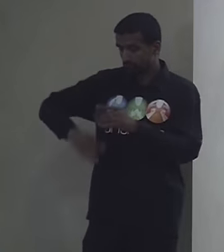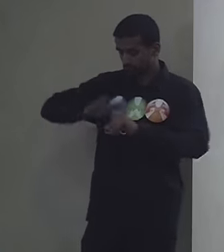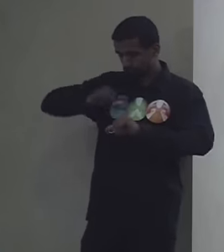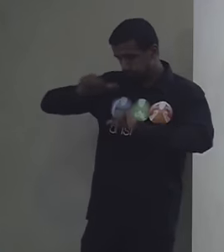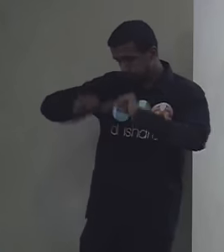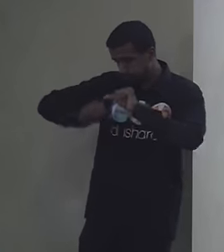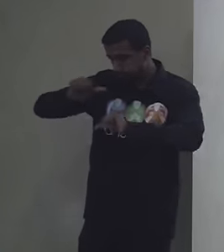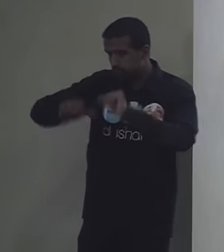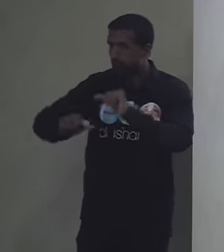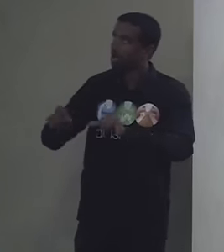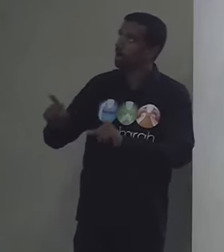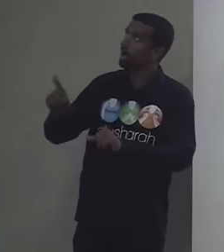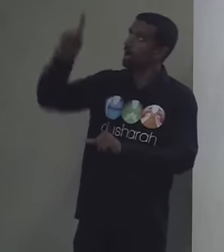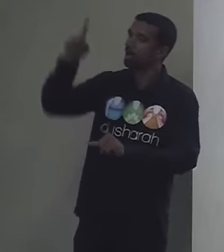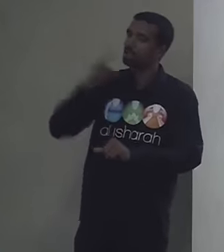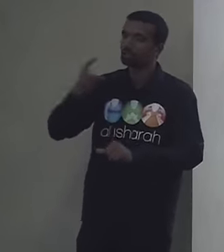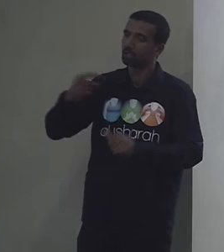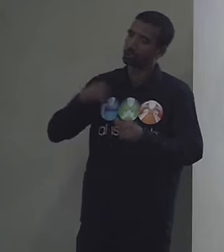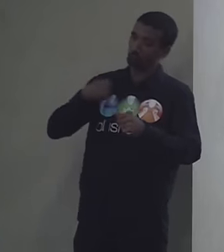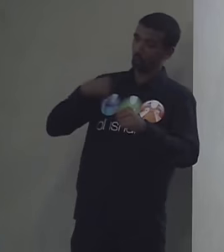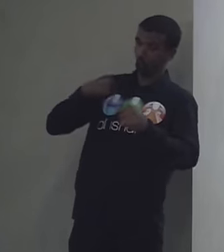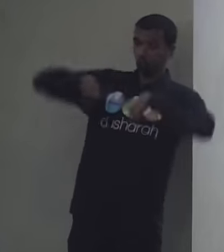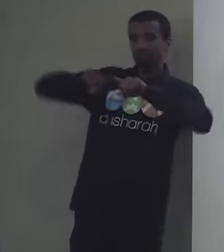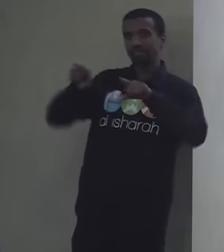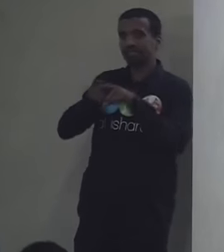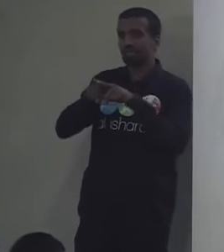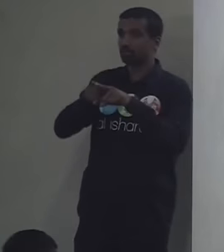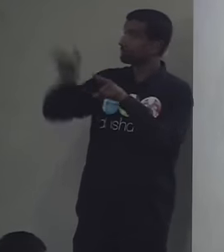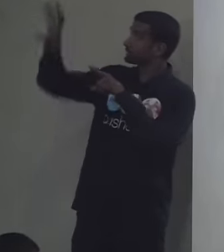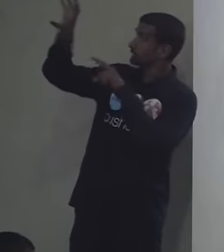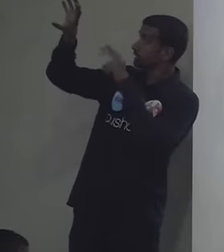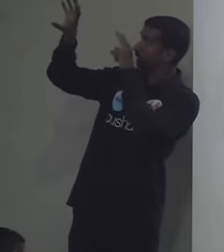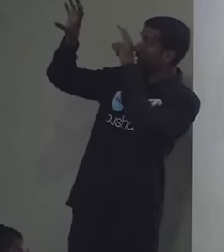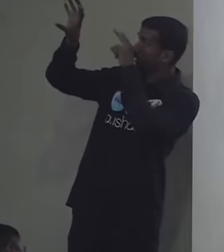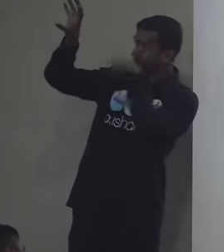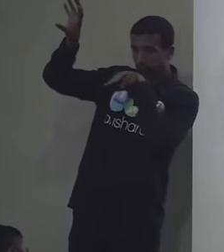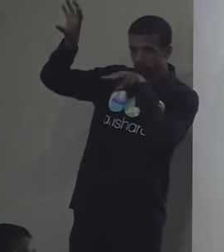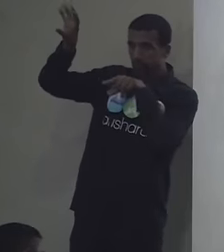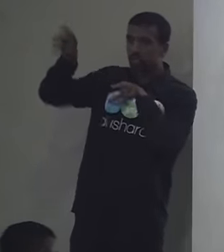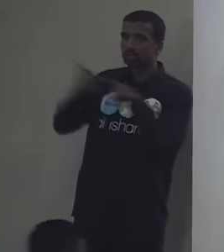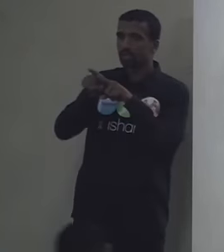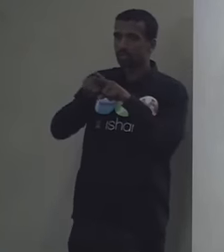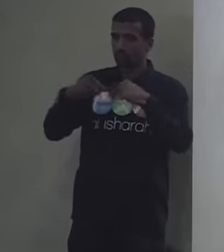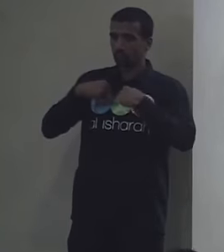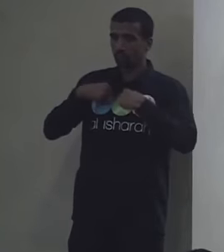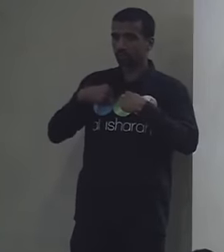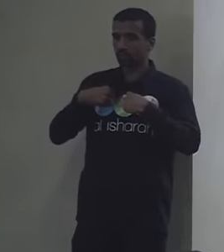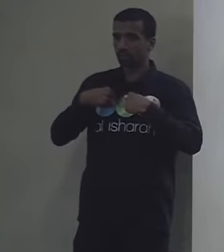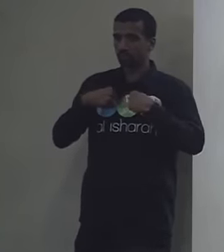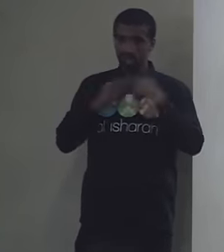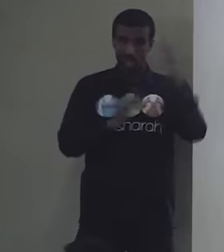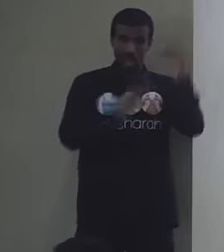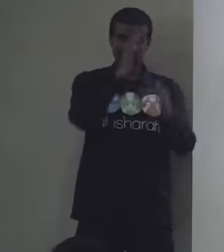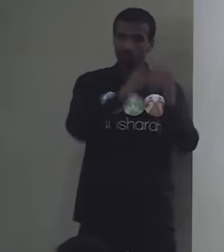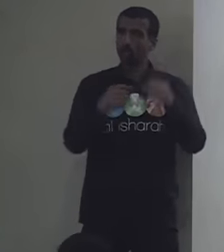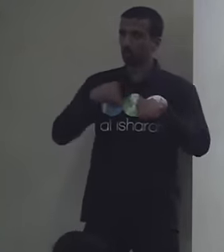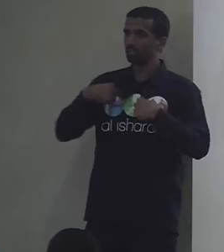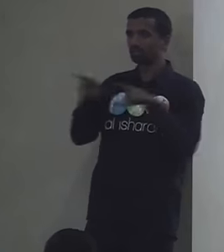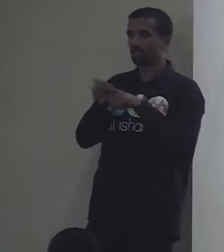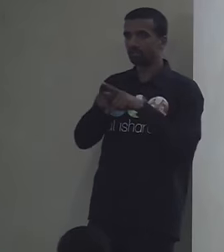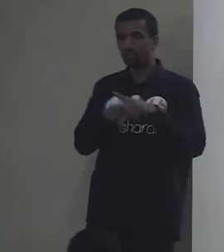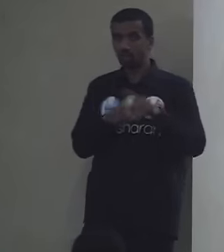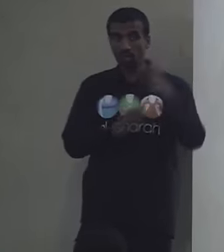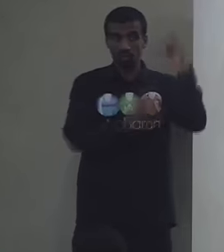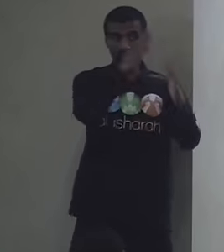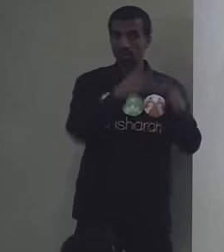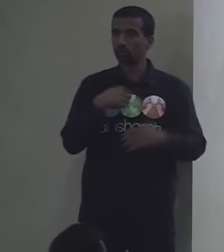far harder than to look at than the sun, by the way. When it comes to looking at Jahannam, I'll make sure you look at it. And you'll keep staring at it.